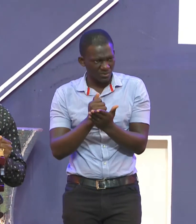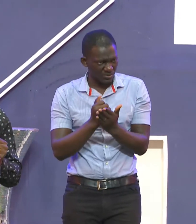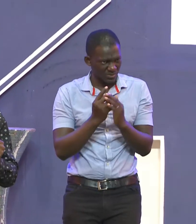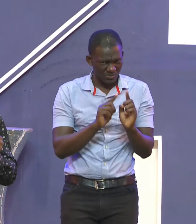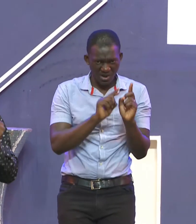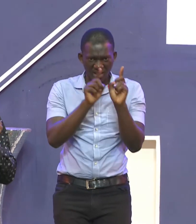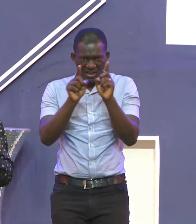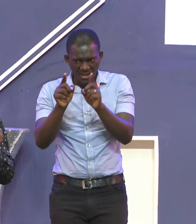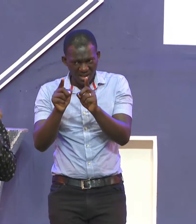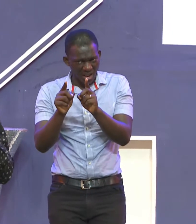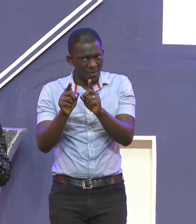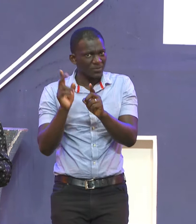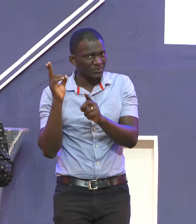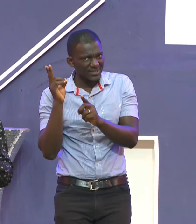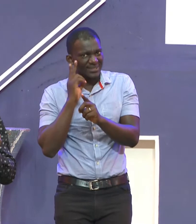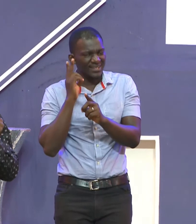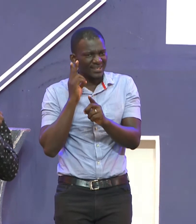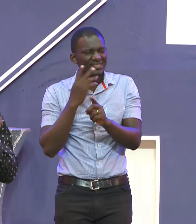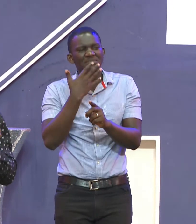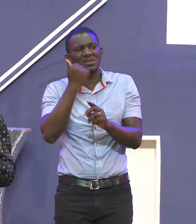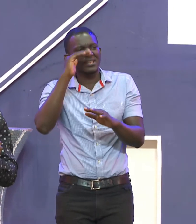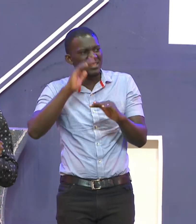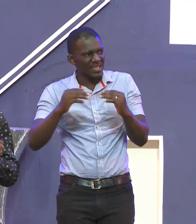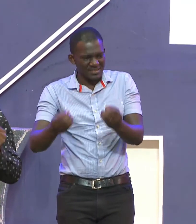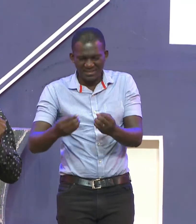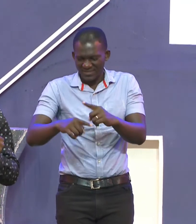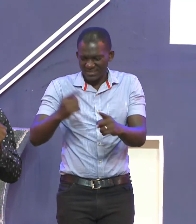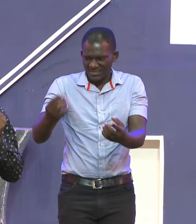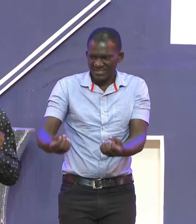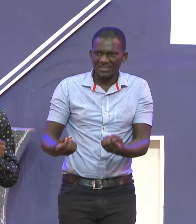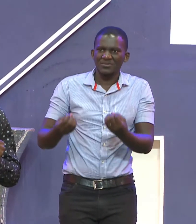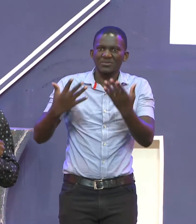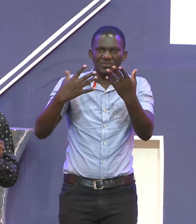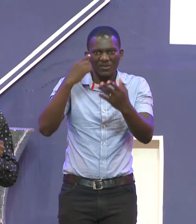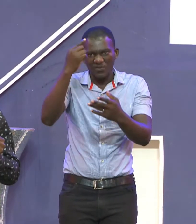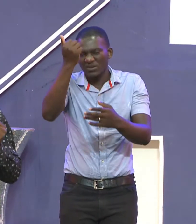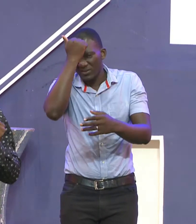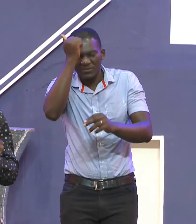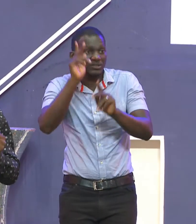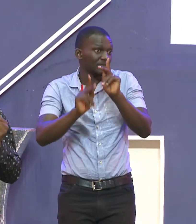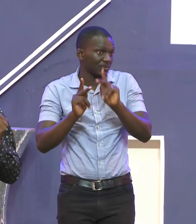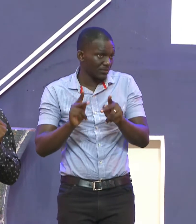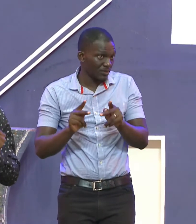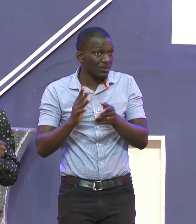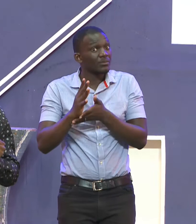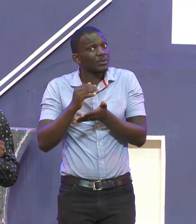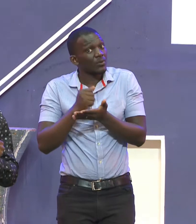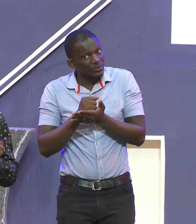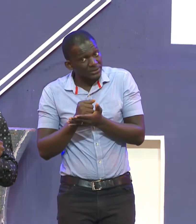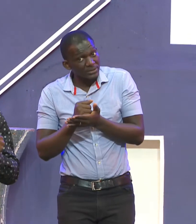okuwulira kusinga okuwaayo saddaaka ey'abasirusiru. Kubanga